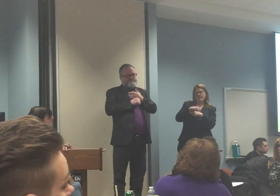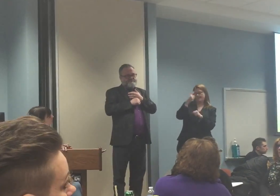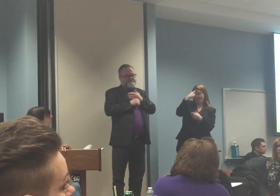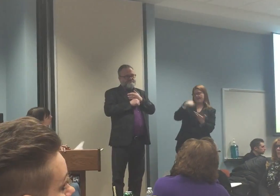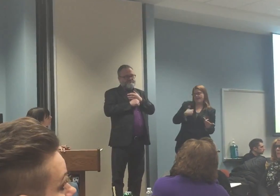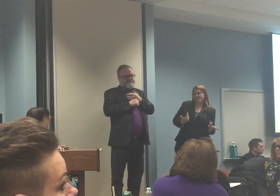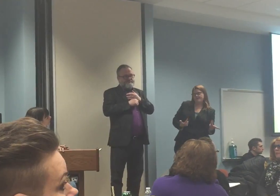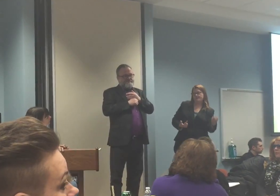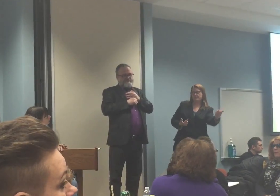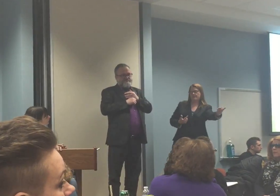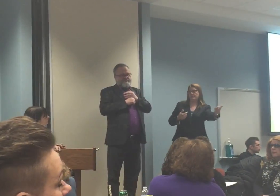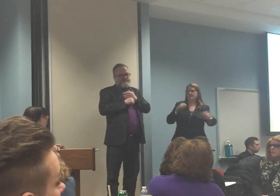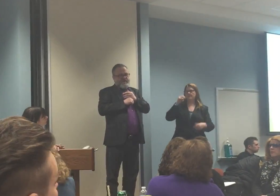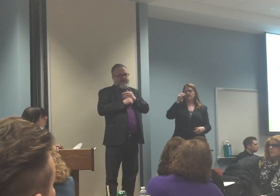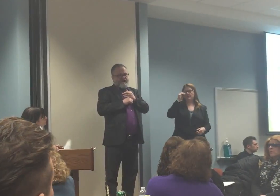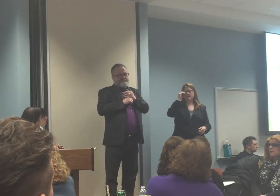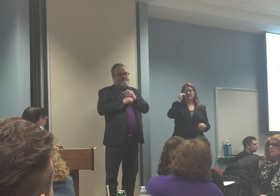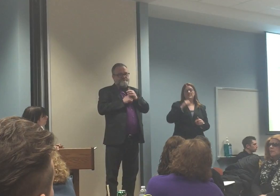any sense.